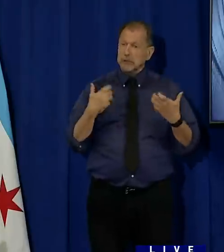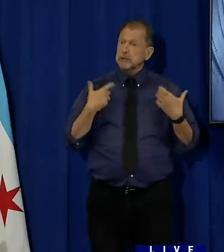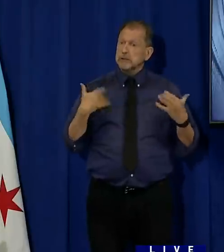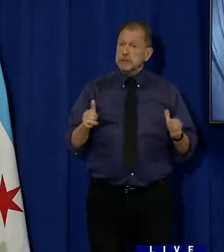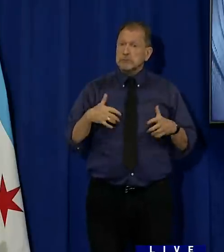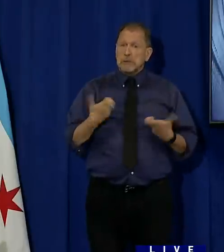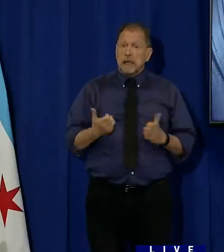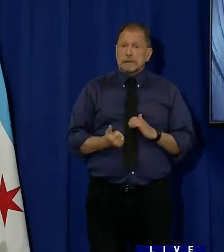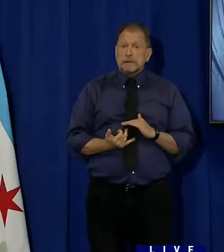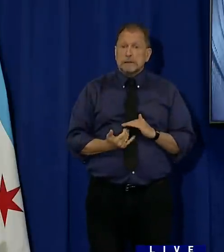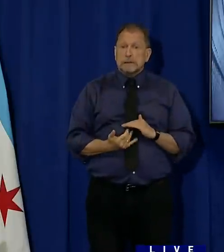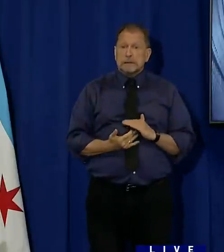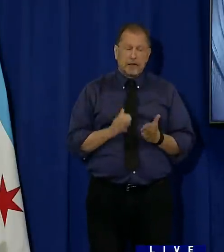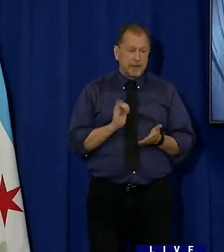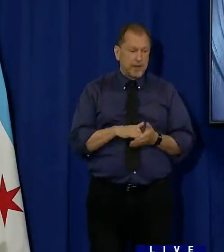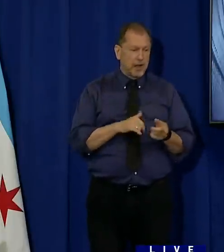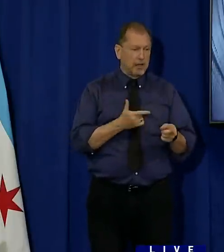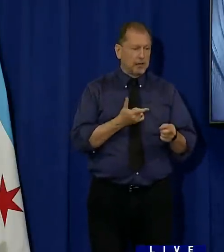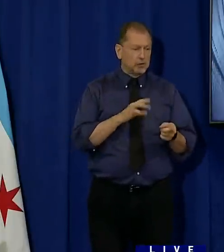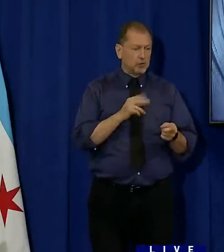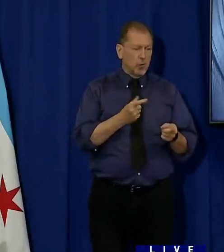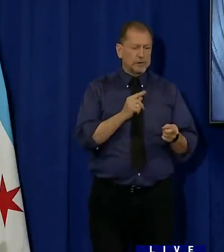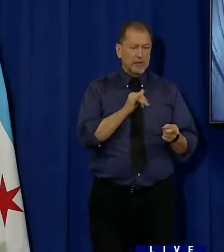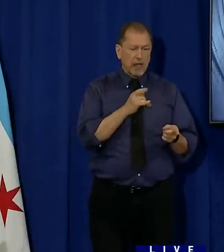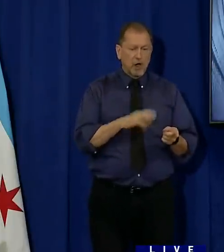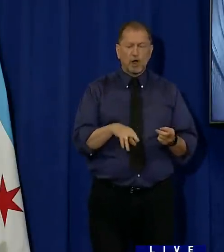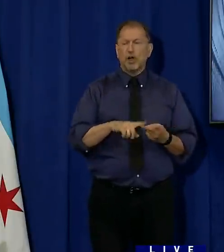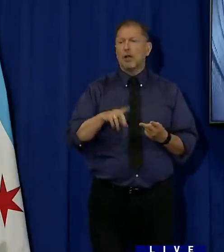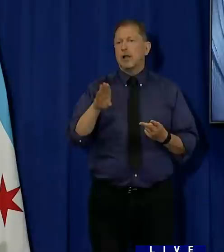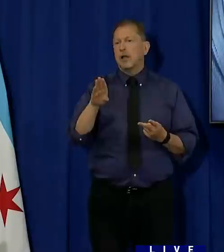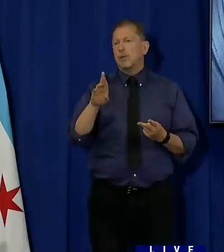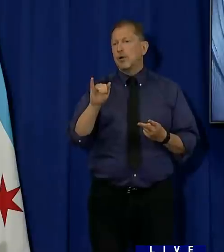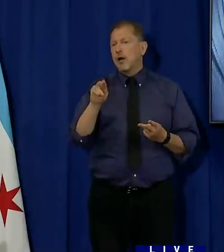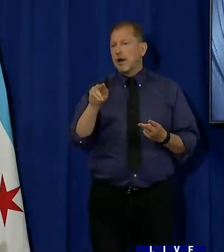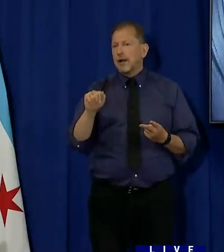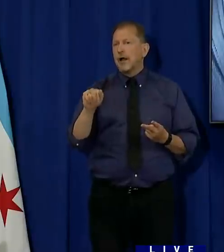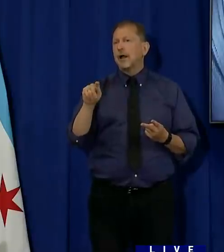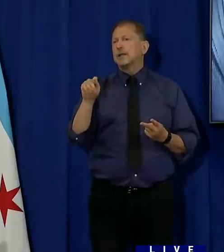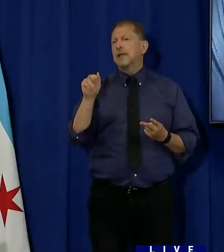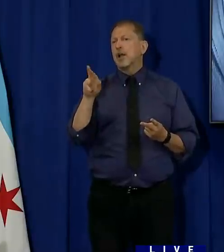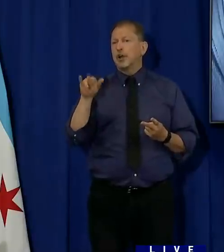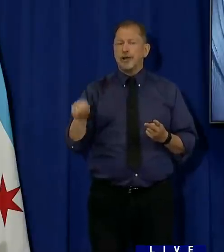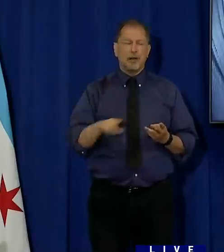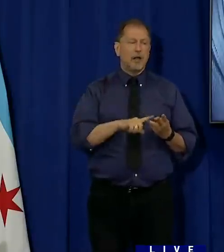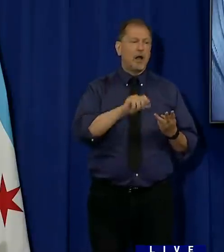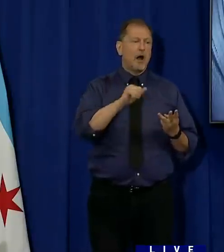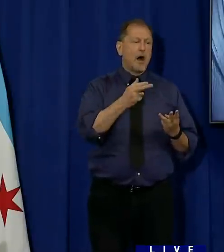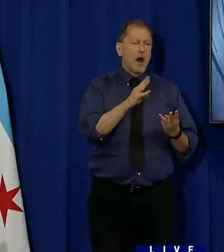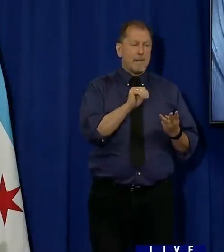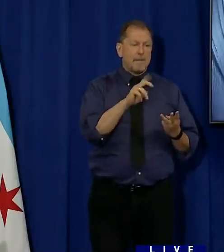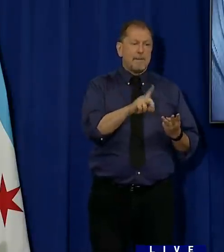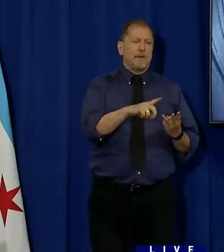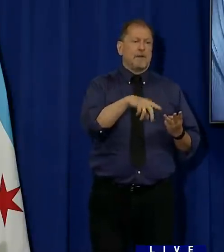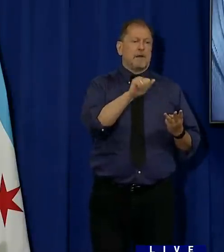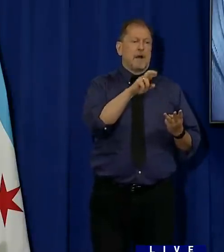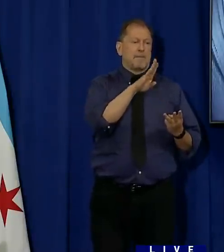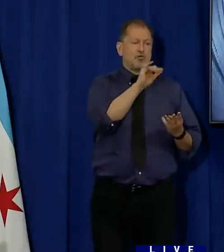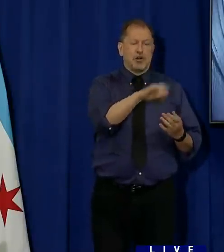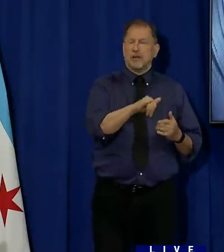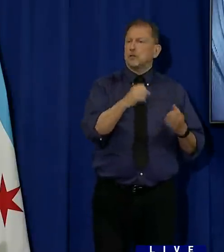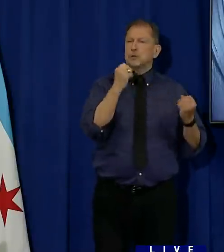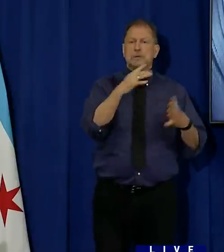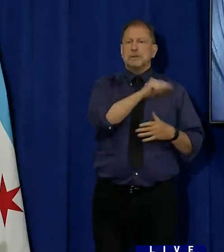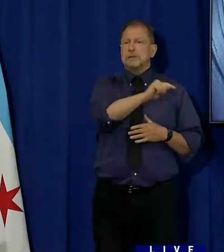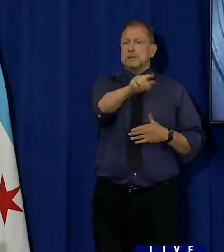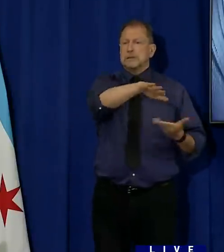Floyd, of Breonna Taylor, of Ahmaud Arbery, and way too many others. And I was angry